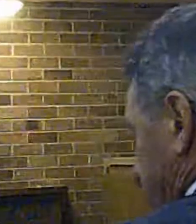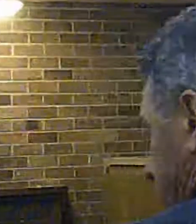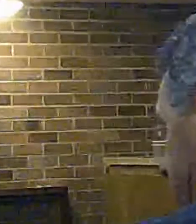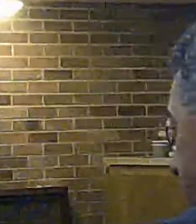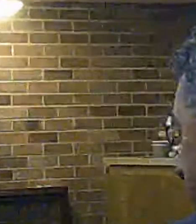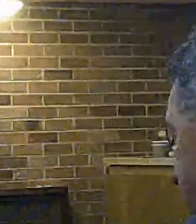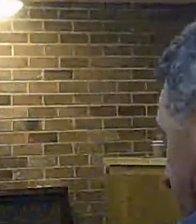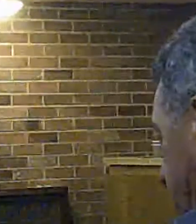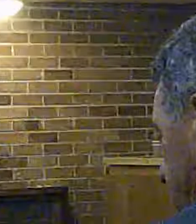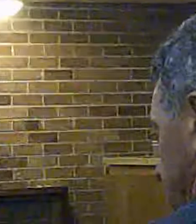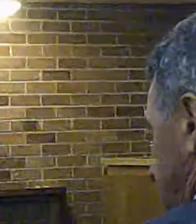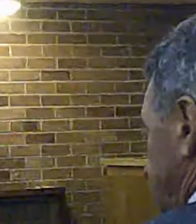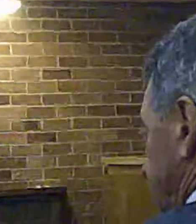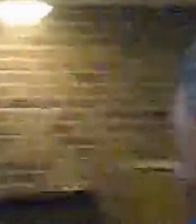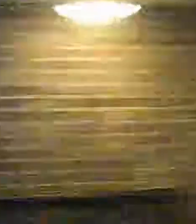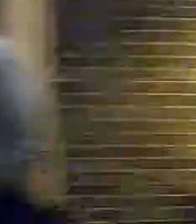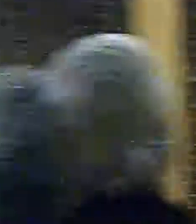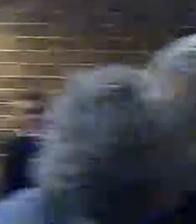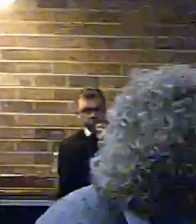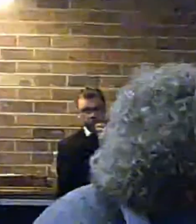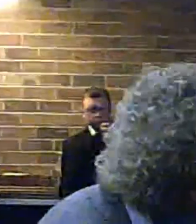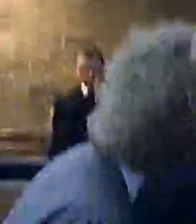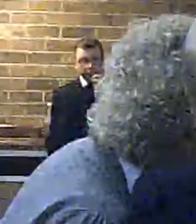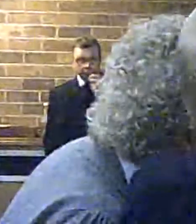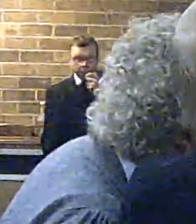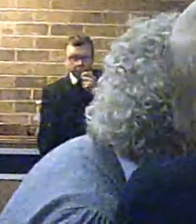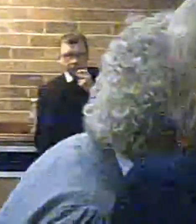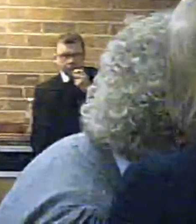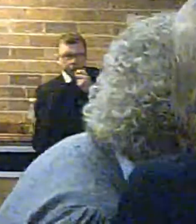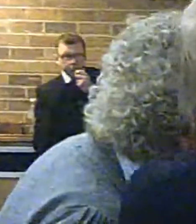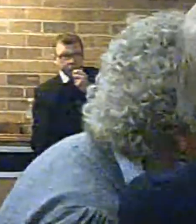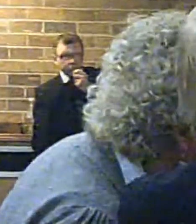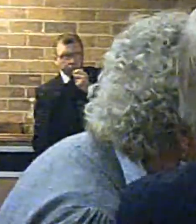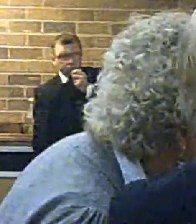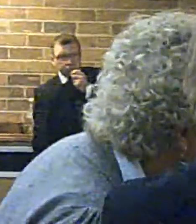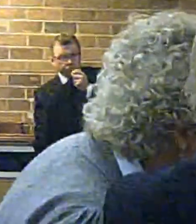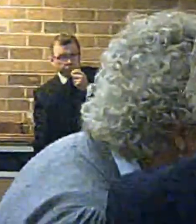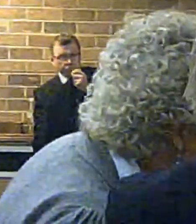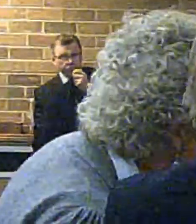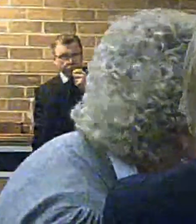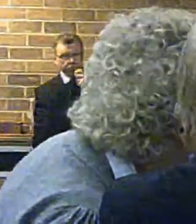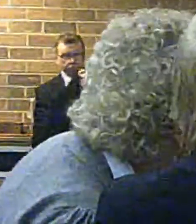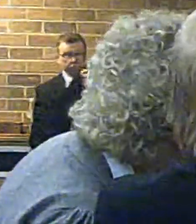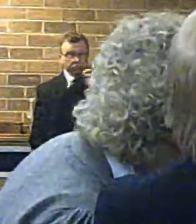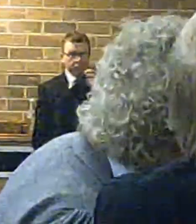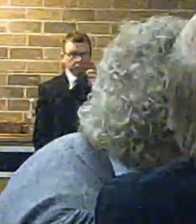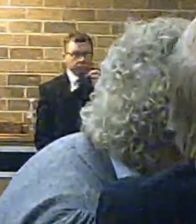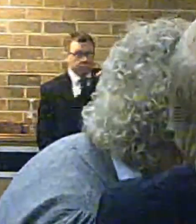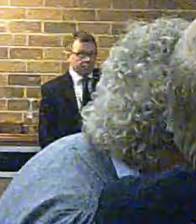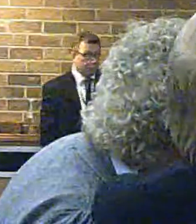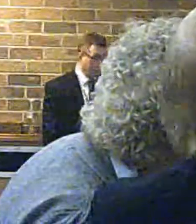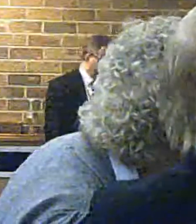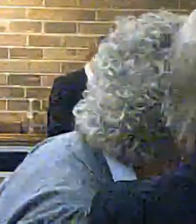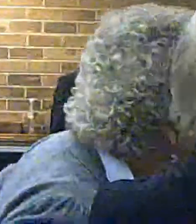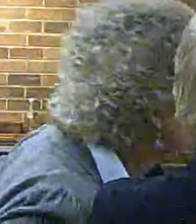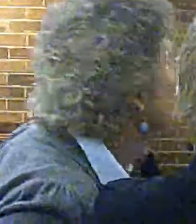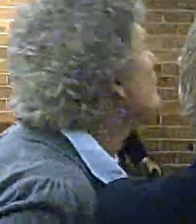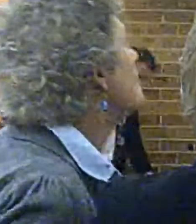You said earlier that you cannot cover West Kirby's fire station properly at the moment. Is that true? Is what you said?